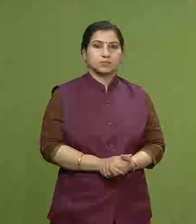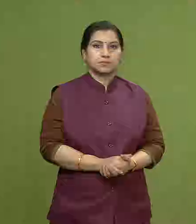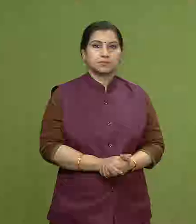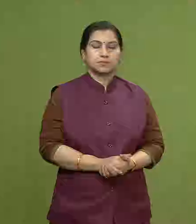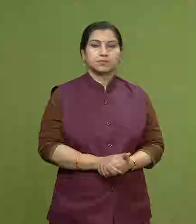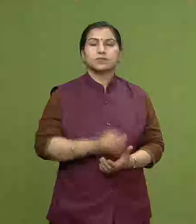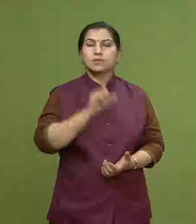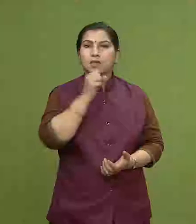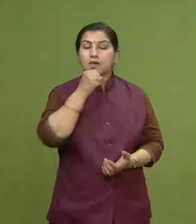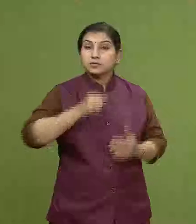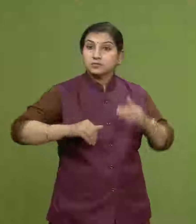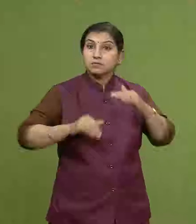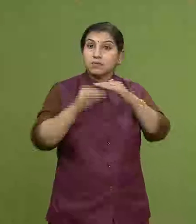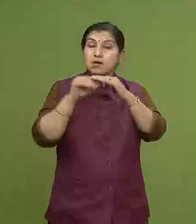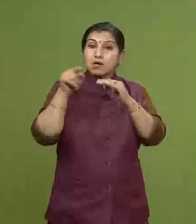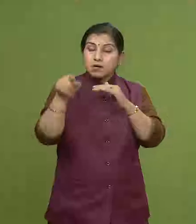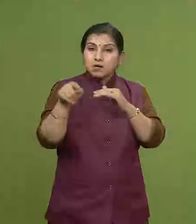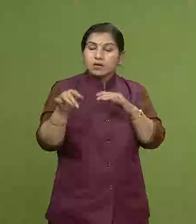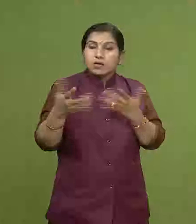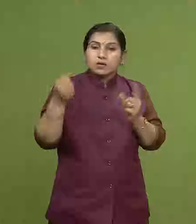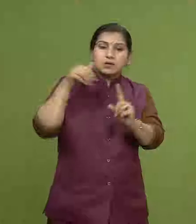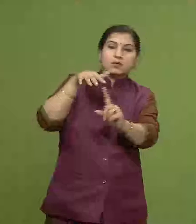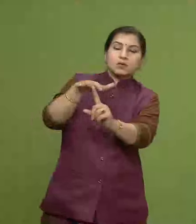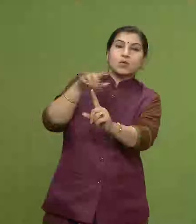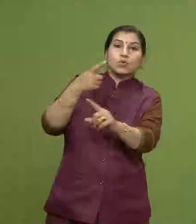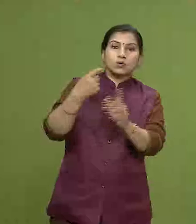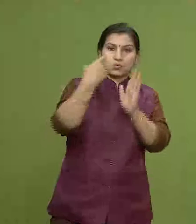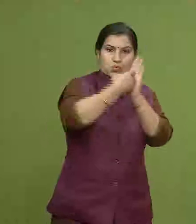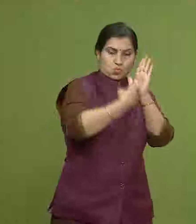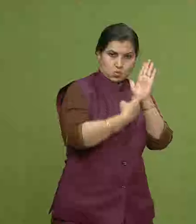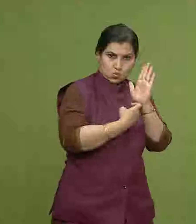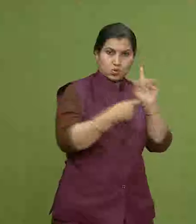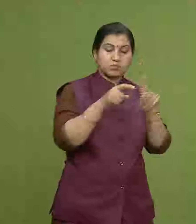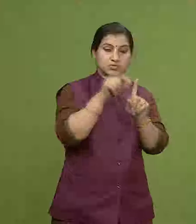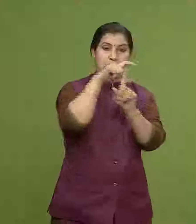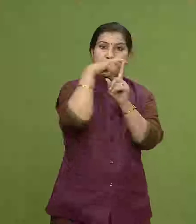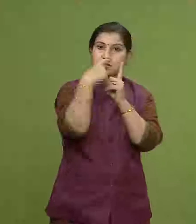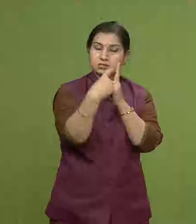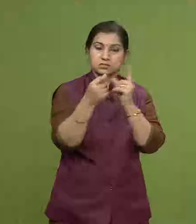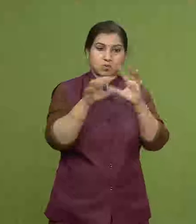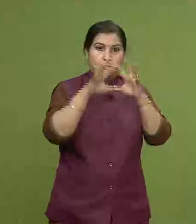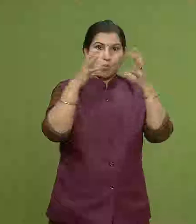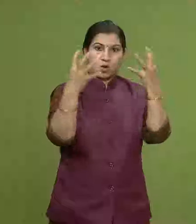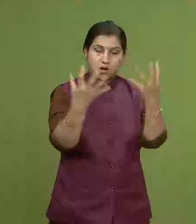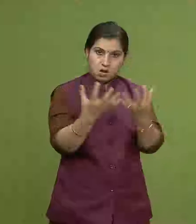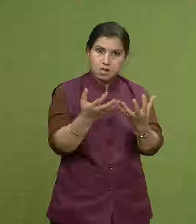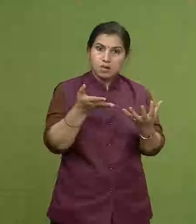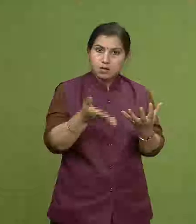Adolescents are influenced by social norms and culture of the world, which influence them